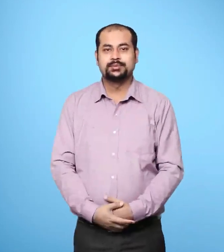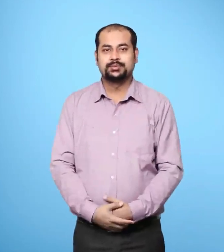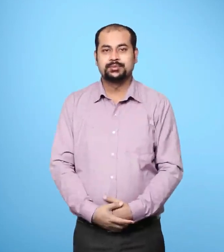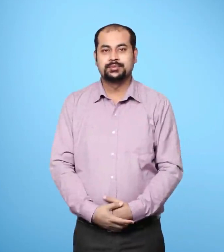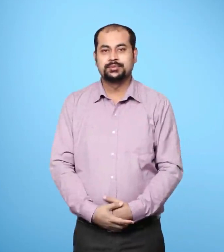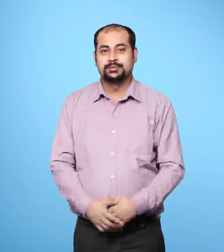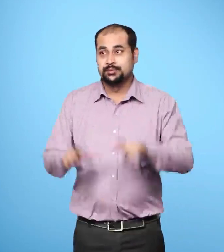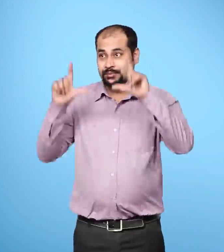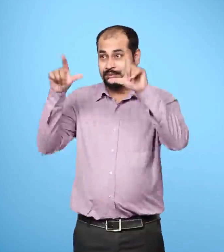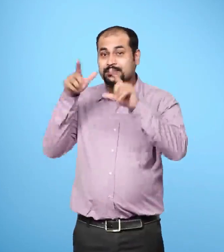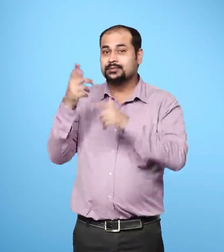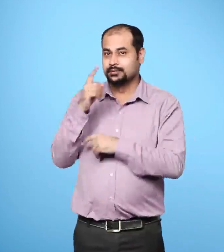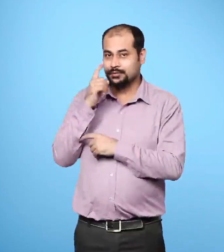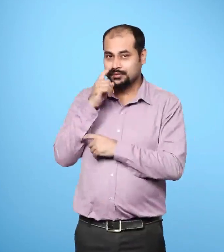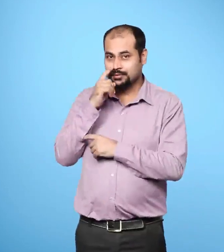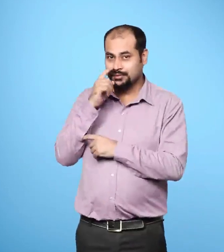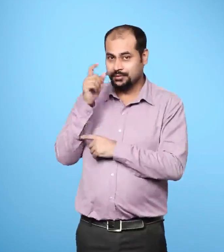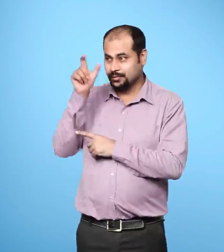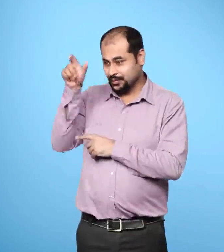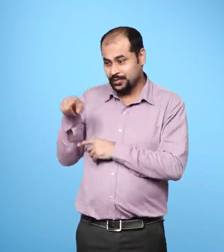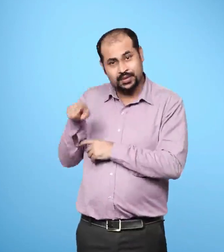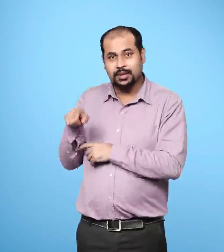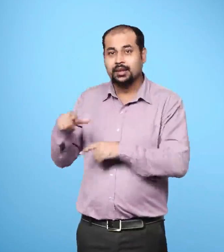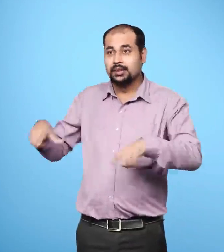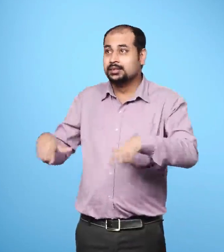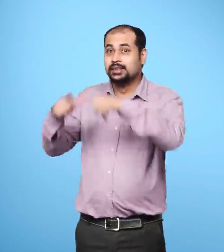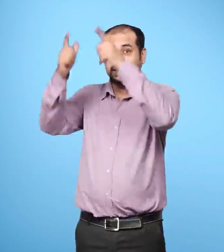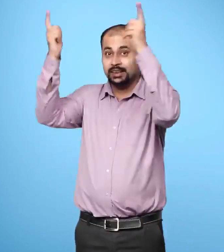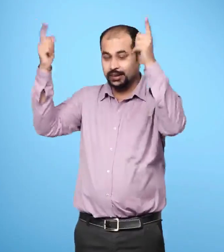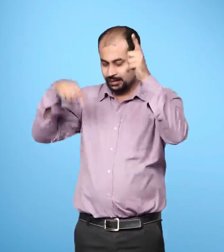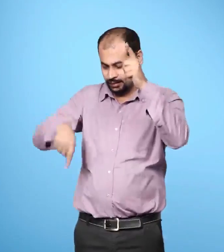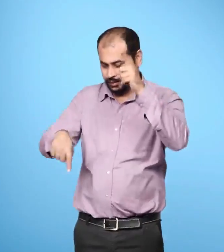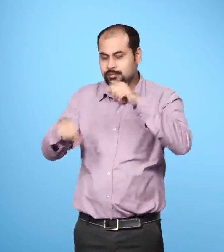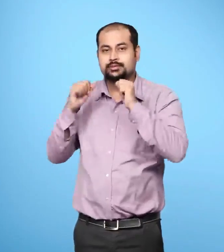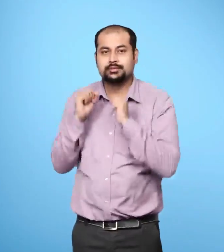The picture shows a girl sitting under the tree and saying,